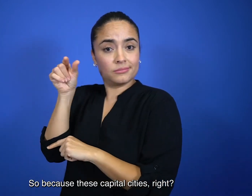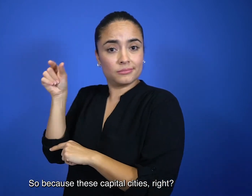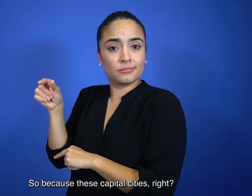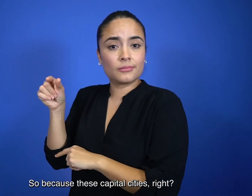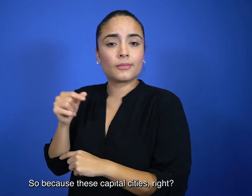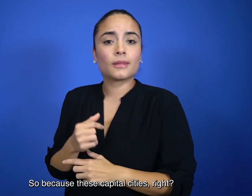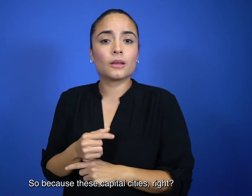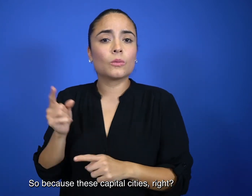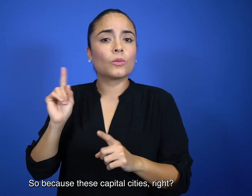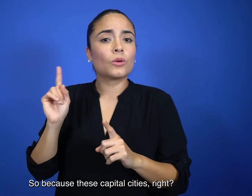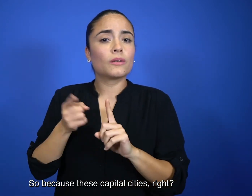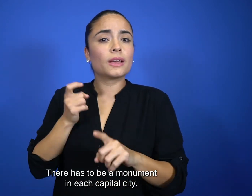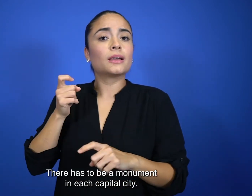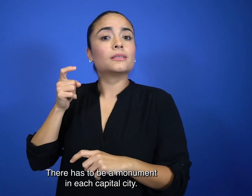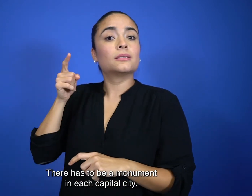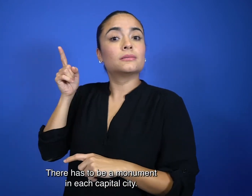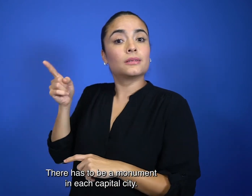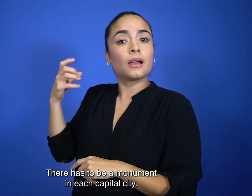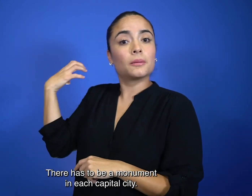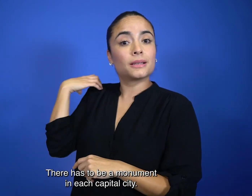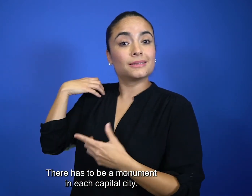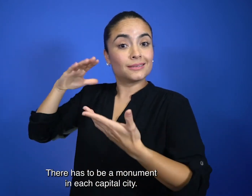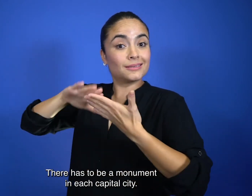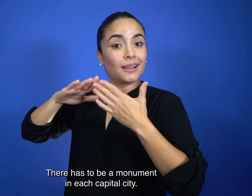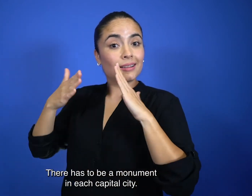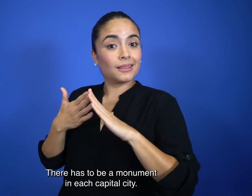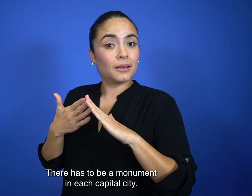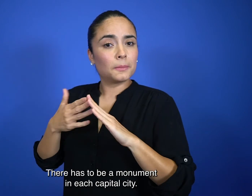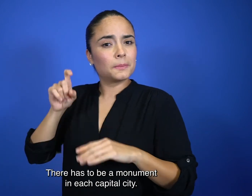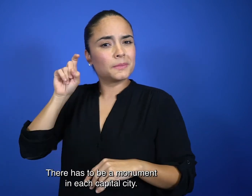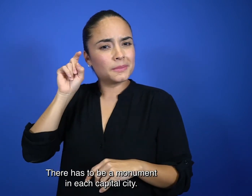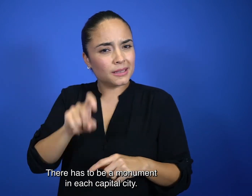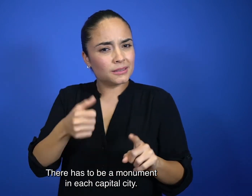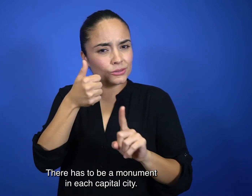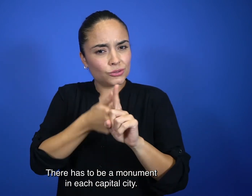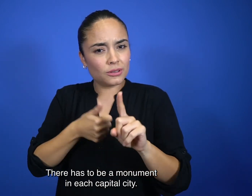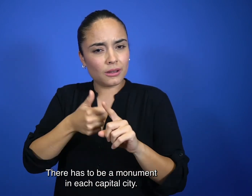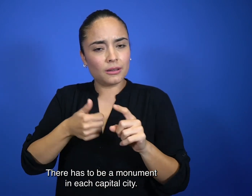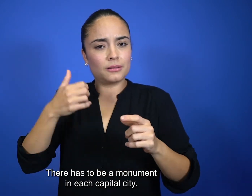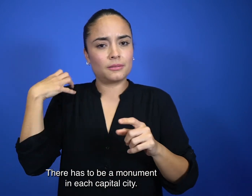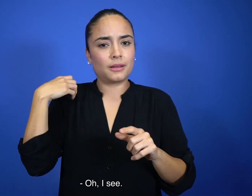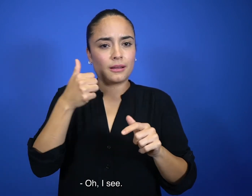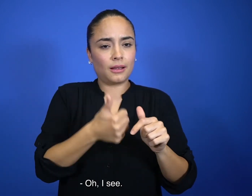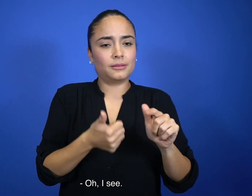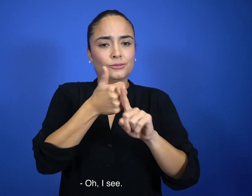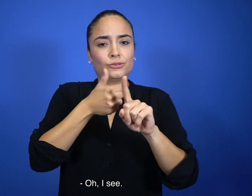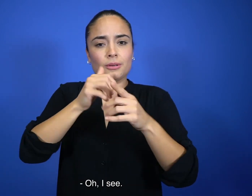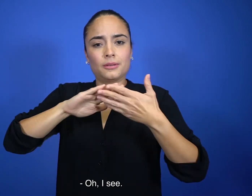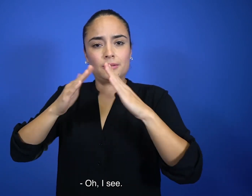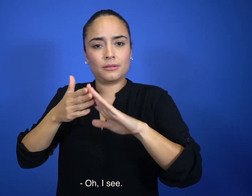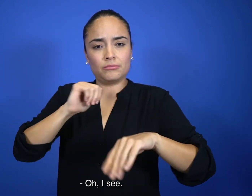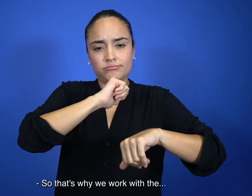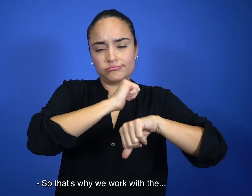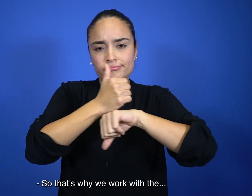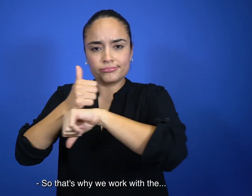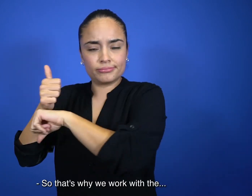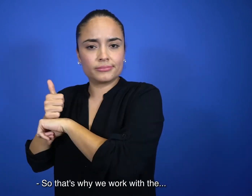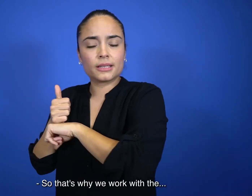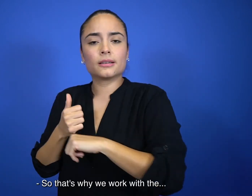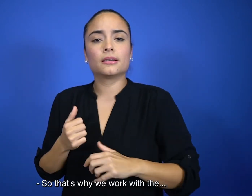capital cities, right? There has to be a monument in each capital city. Oh, I see. Yeah, so that's why